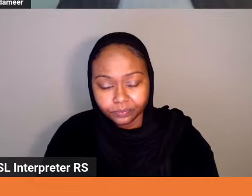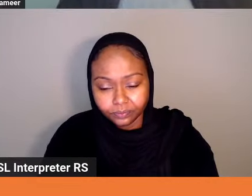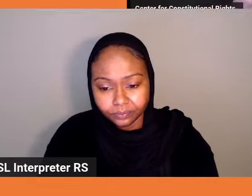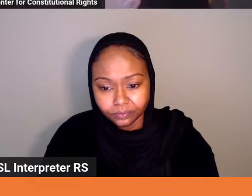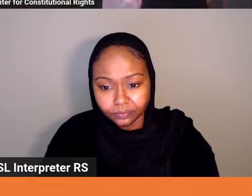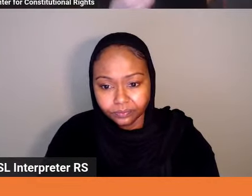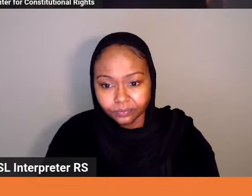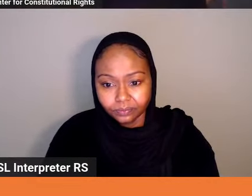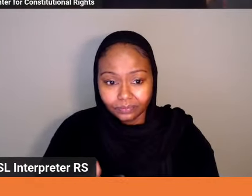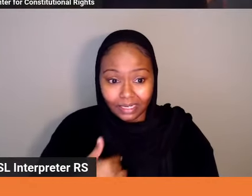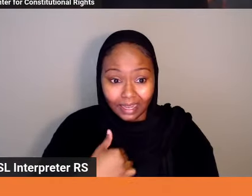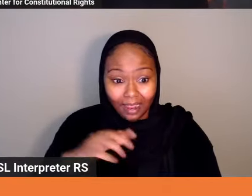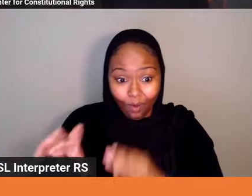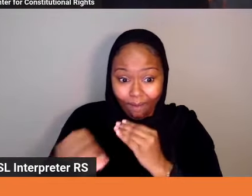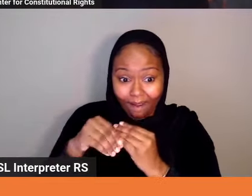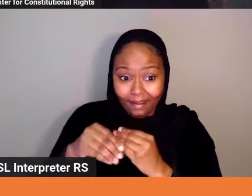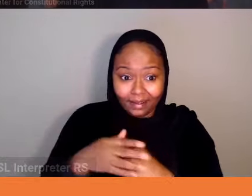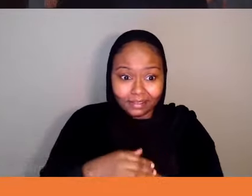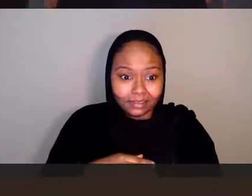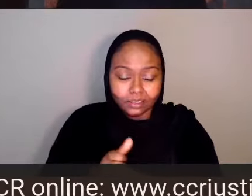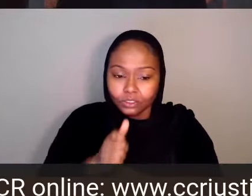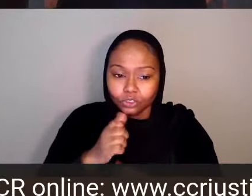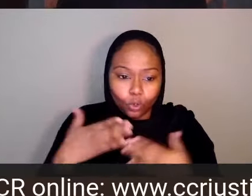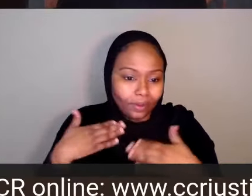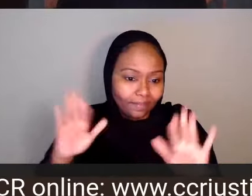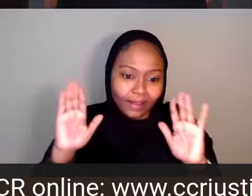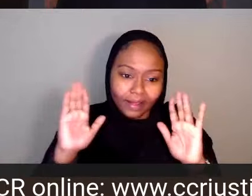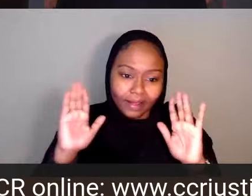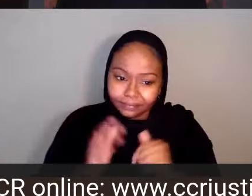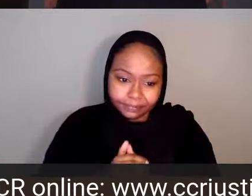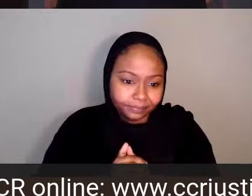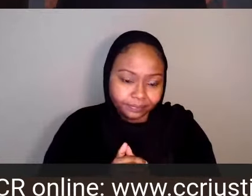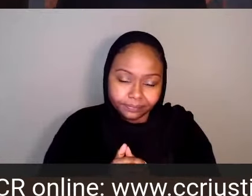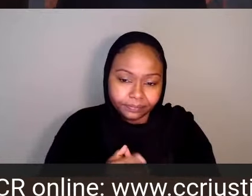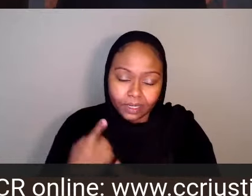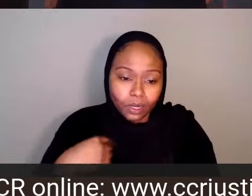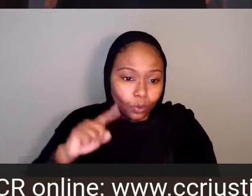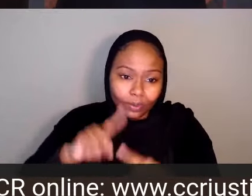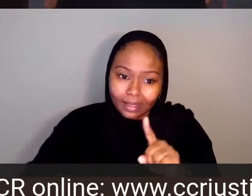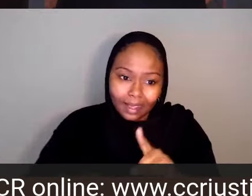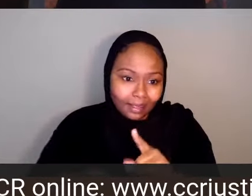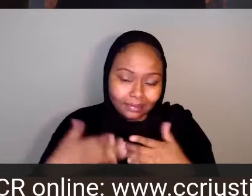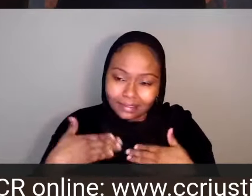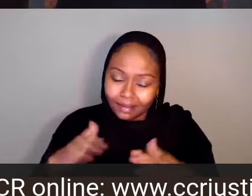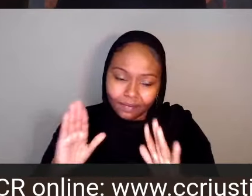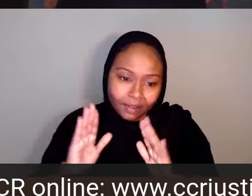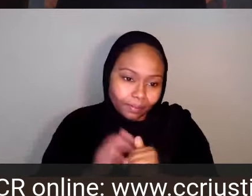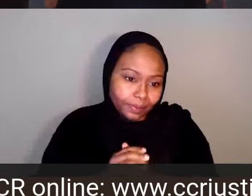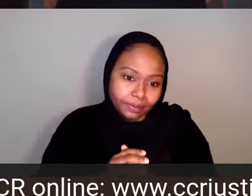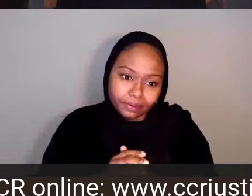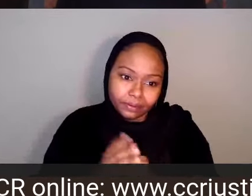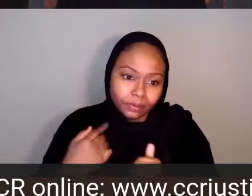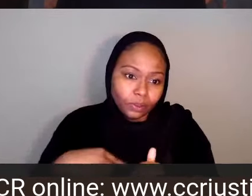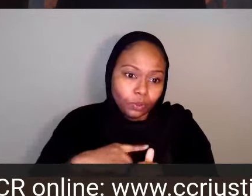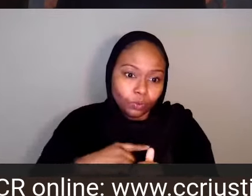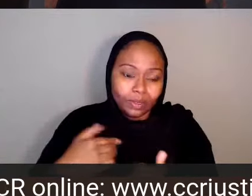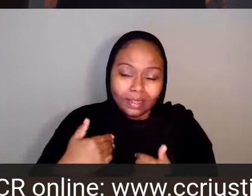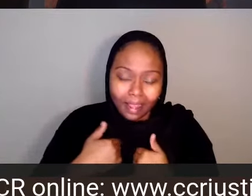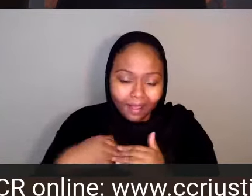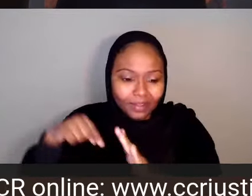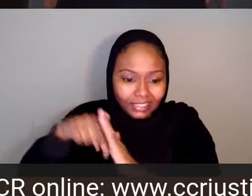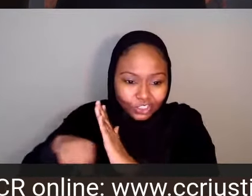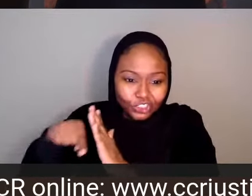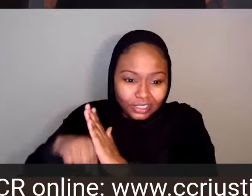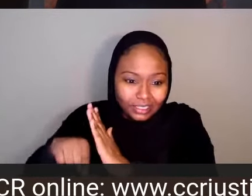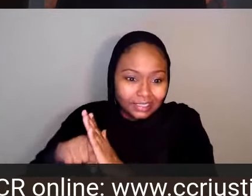And I'll just end by saying, don't give up. We can't give up. I mean, we have a genocide happening at